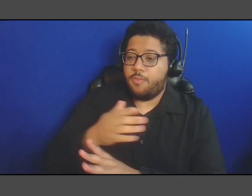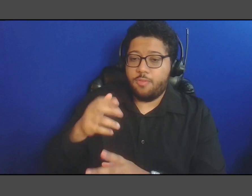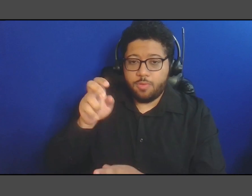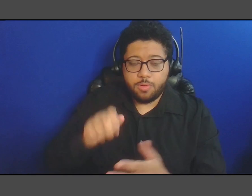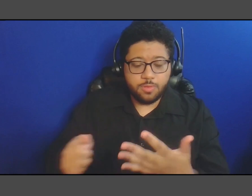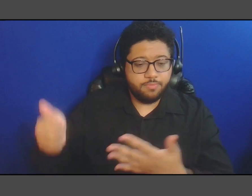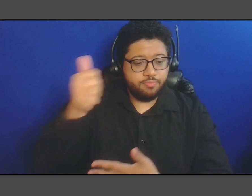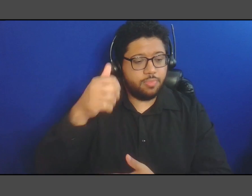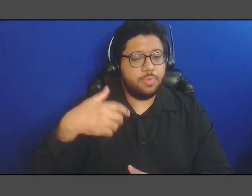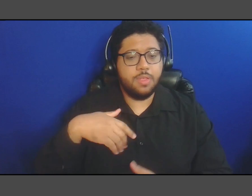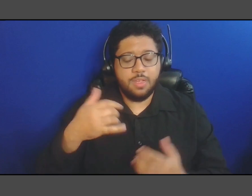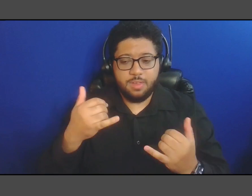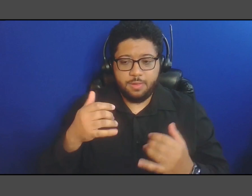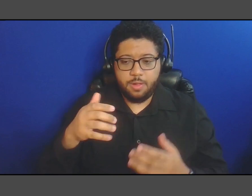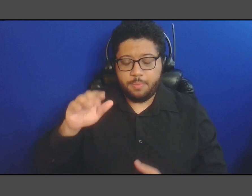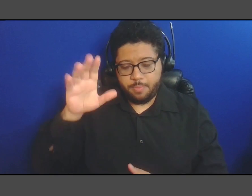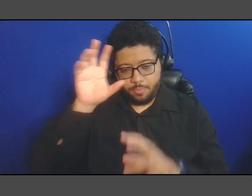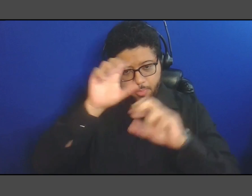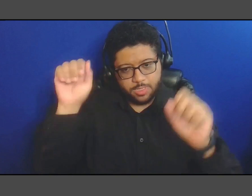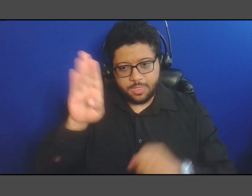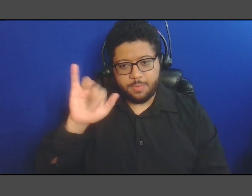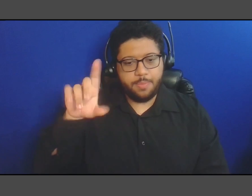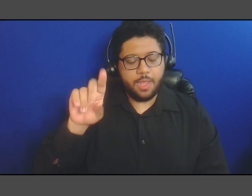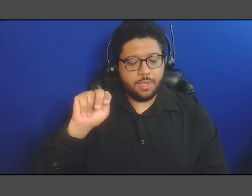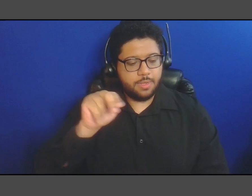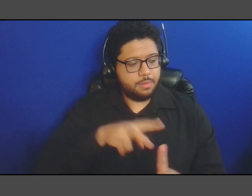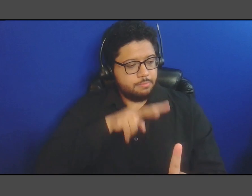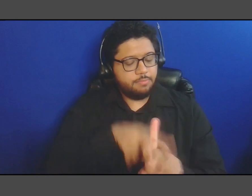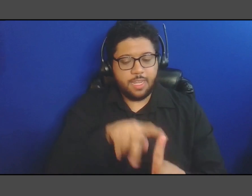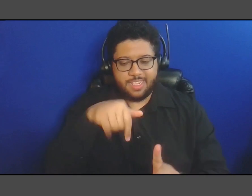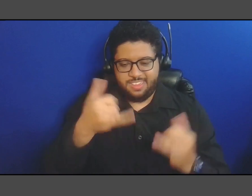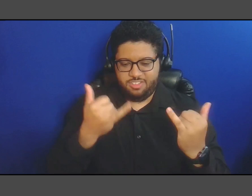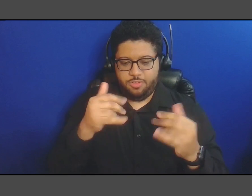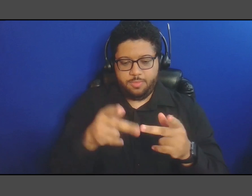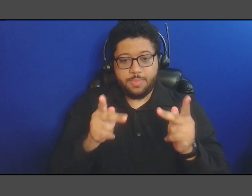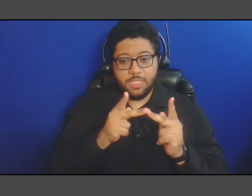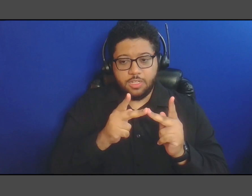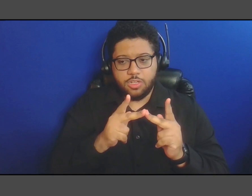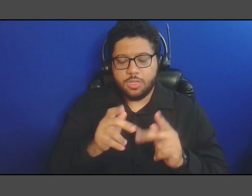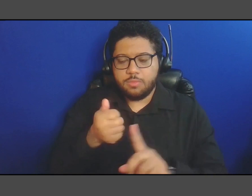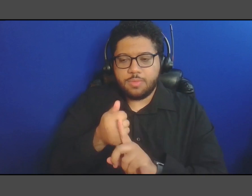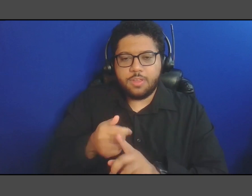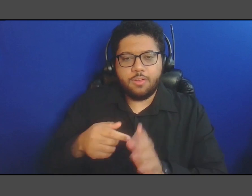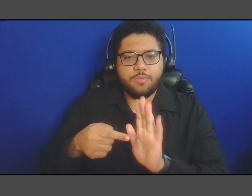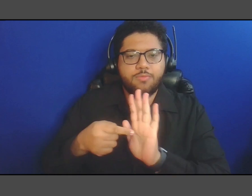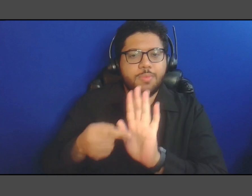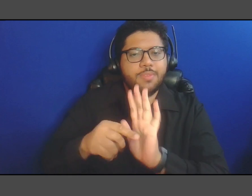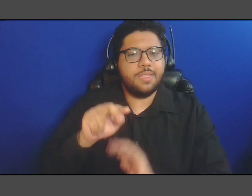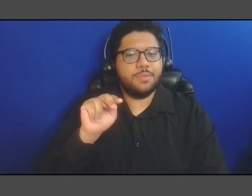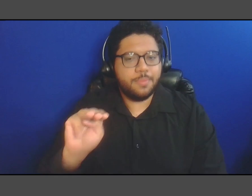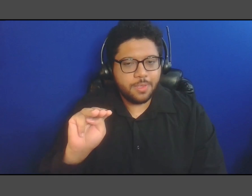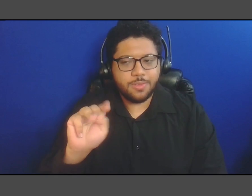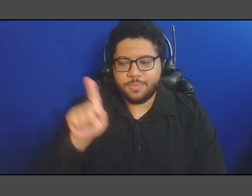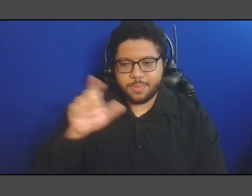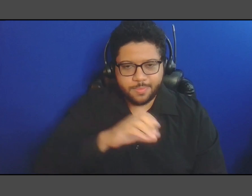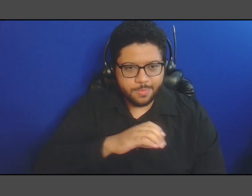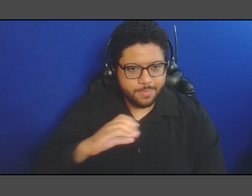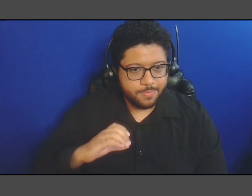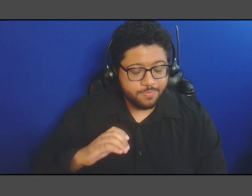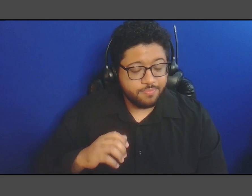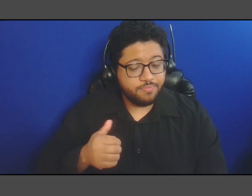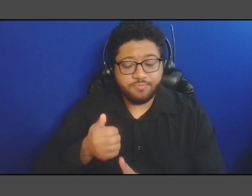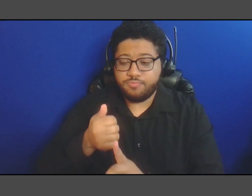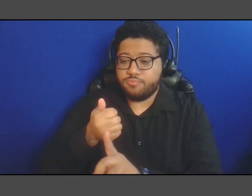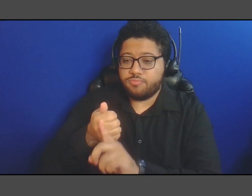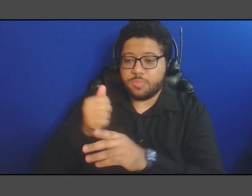President Biden in 2020. As the leader of the United States Department of the Interior, Secretary Haaland is a member of the